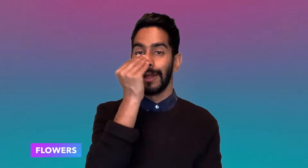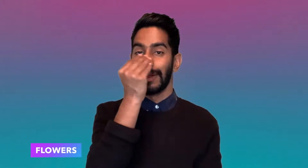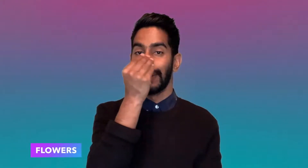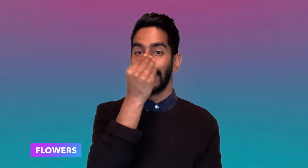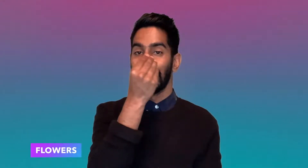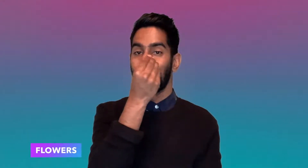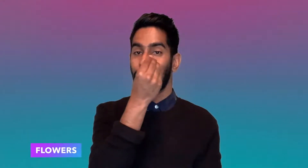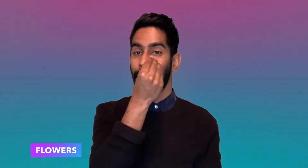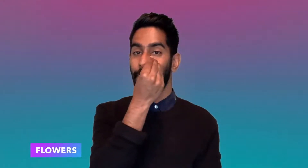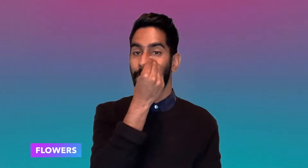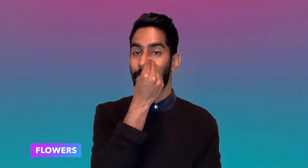Flowers.